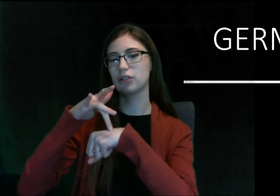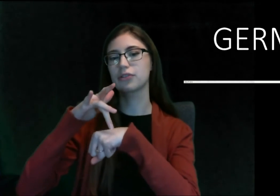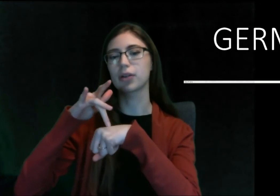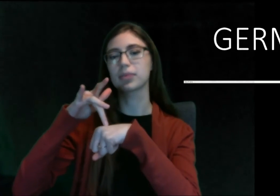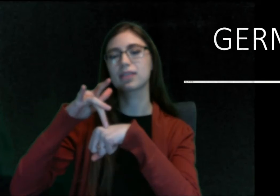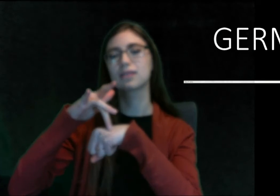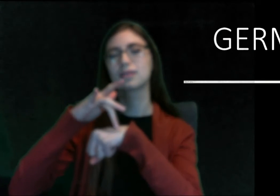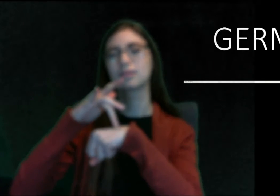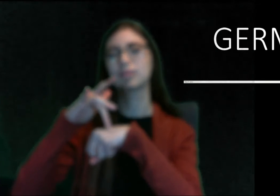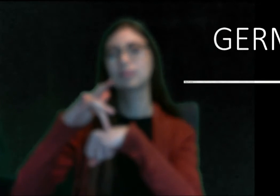Germs.